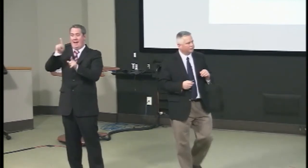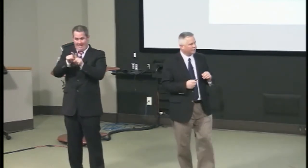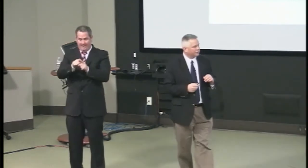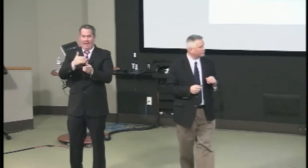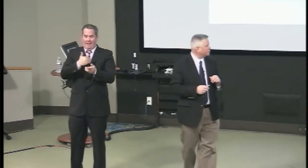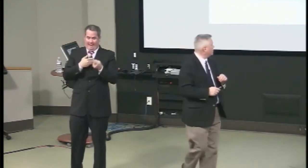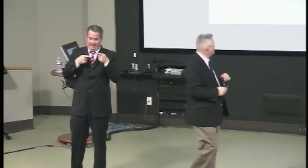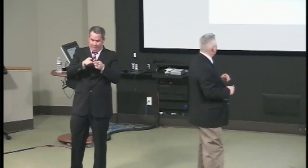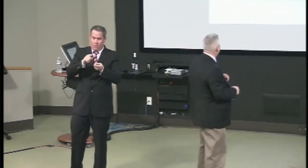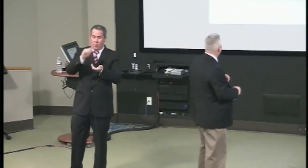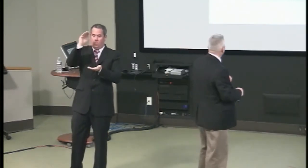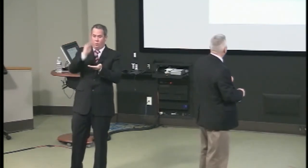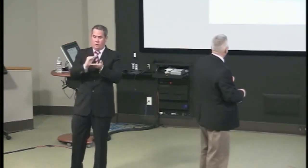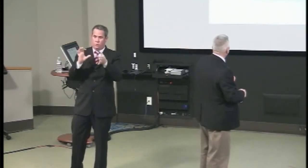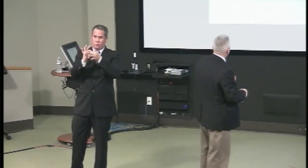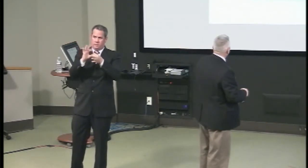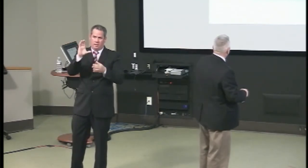last couple of topics,